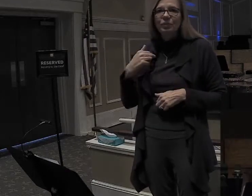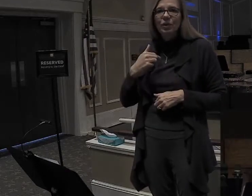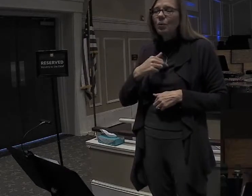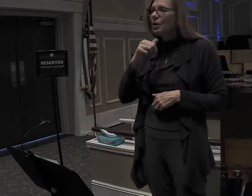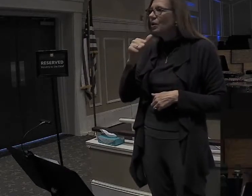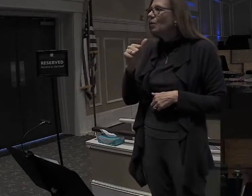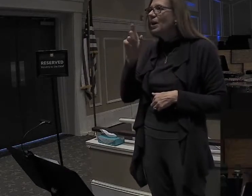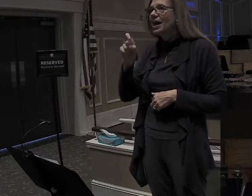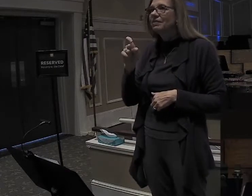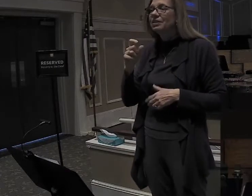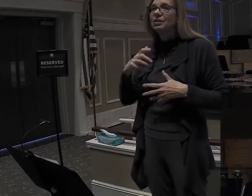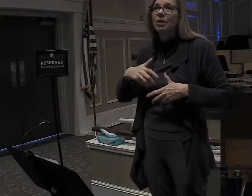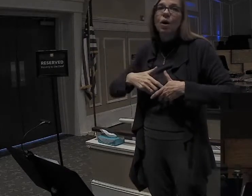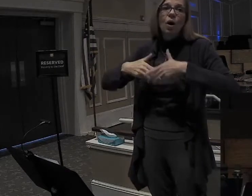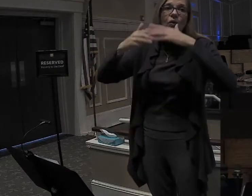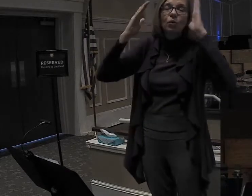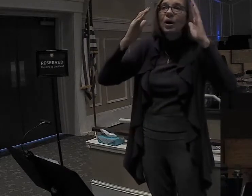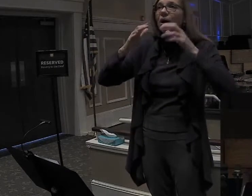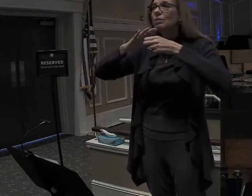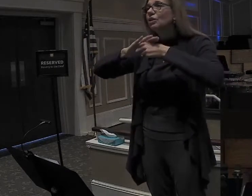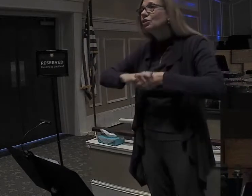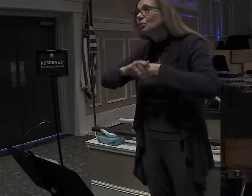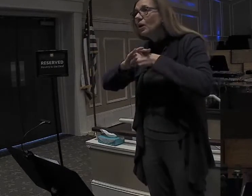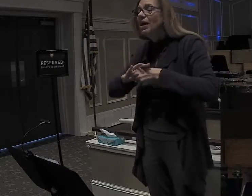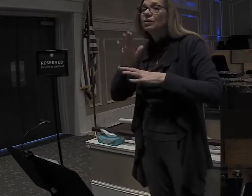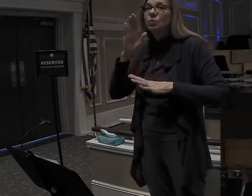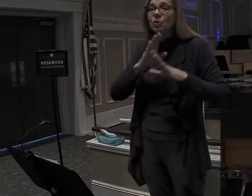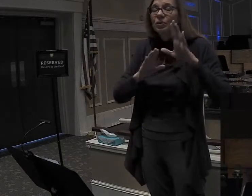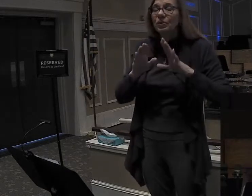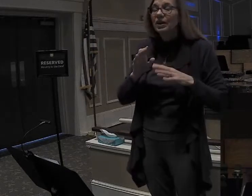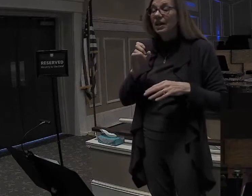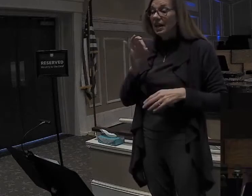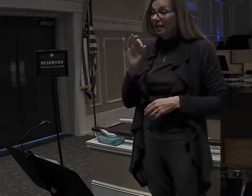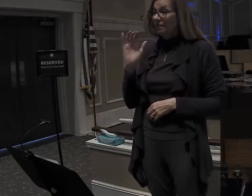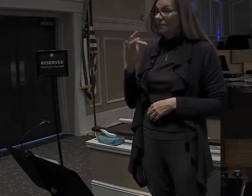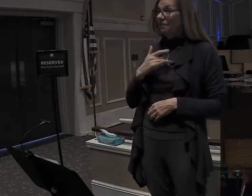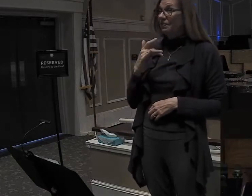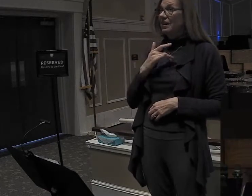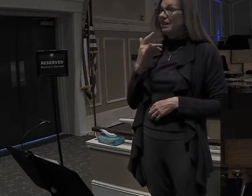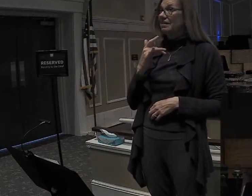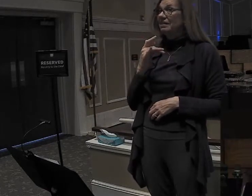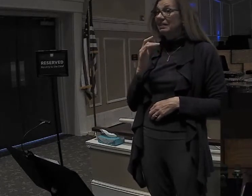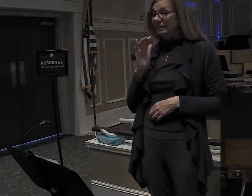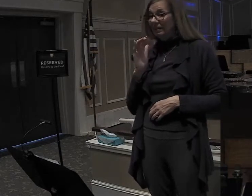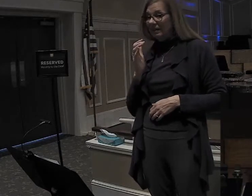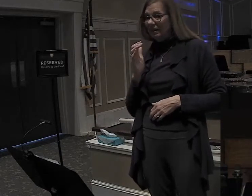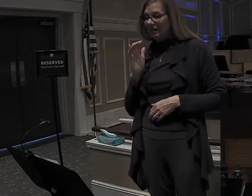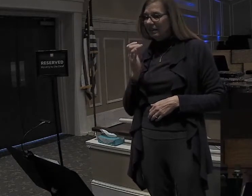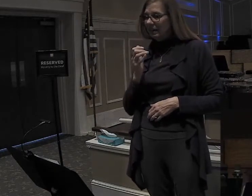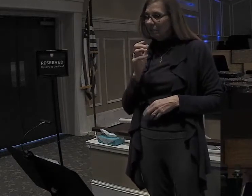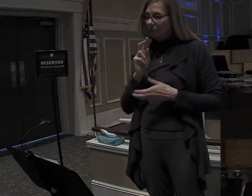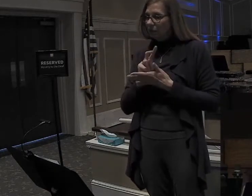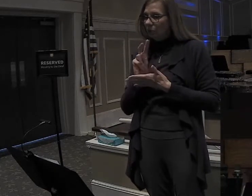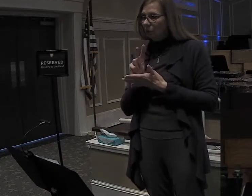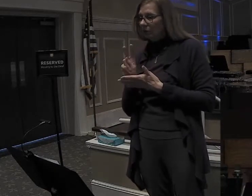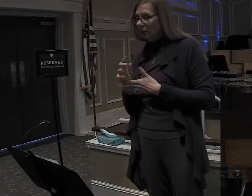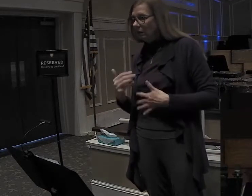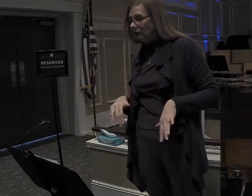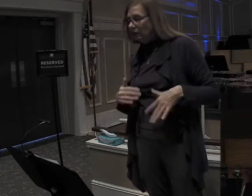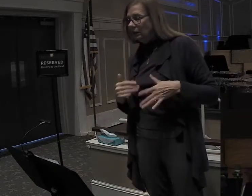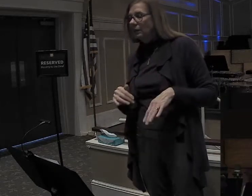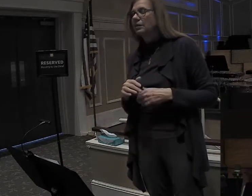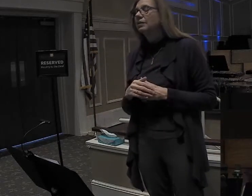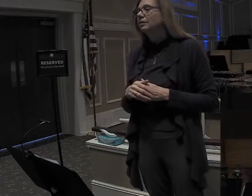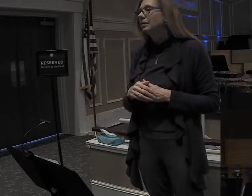don't get too overwhelmed or stressed out when things don't appear to be going our way. When the